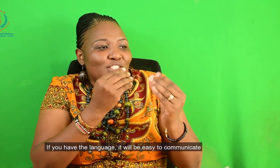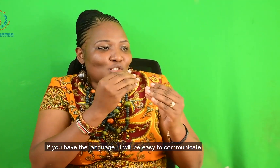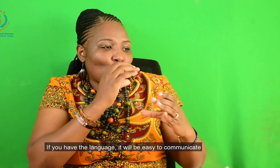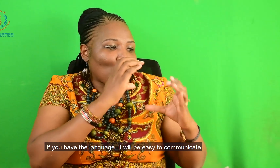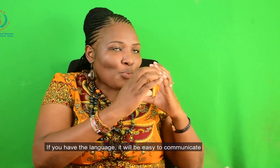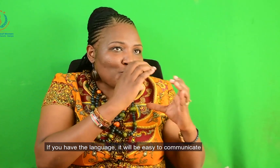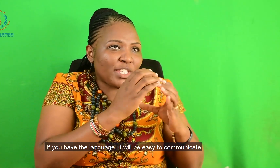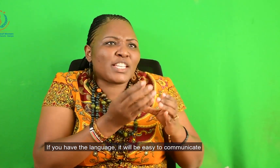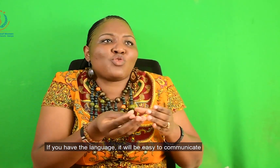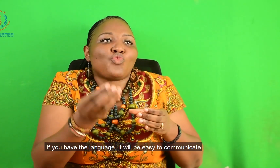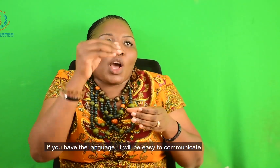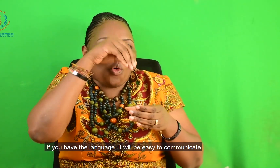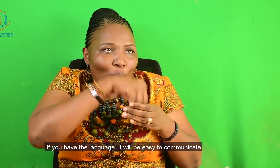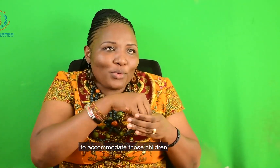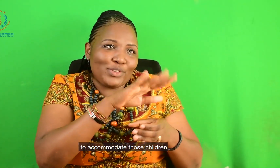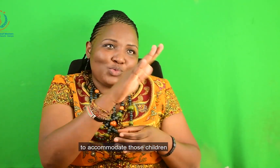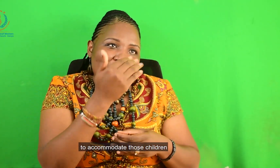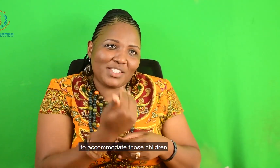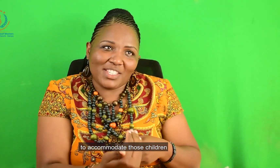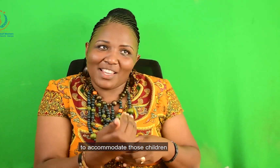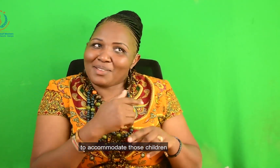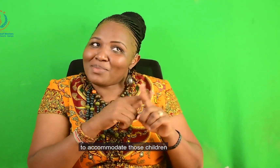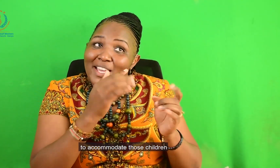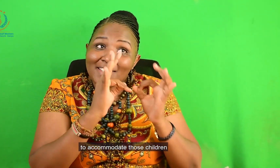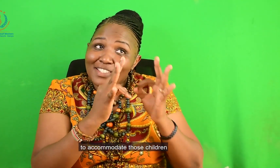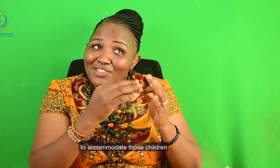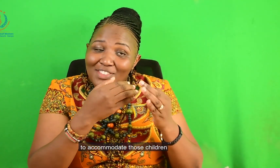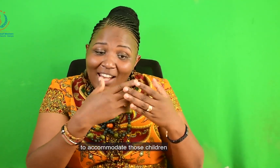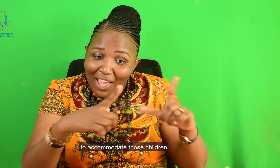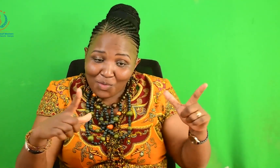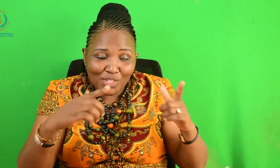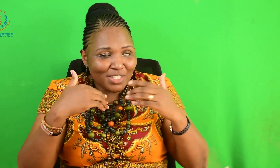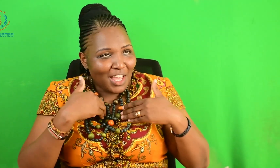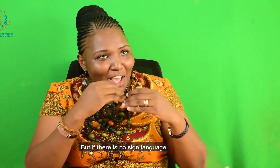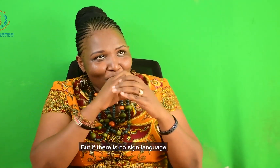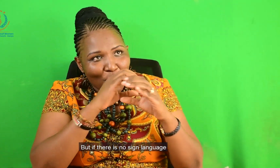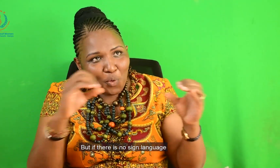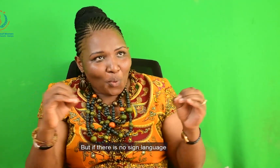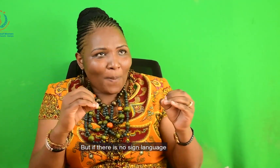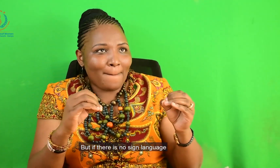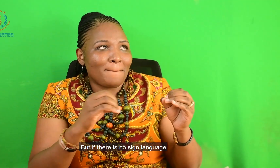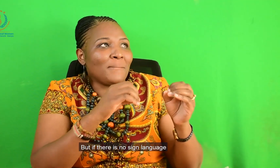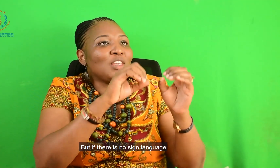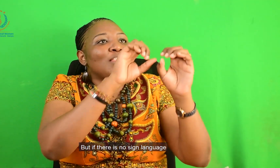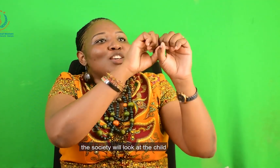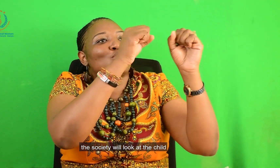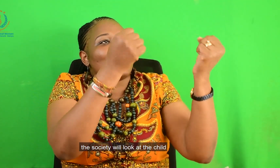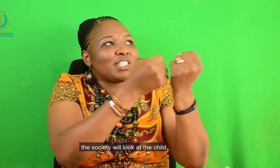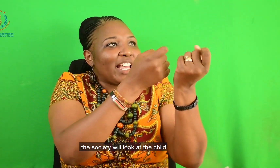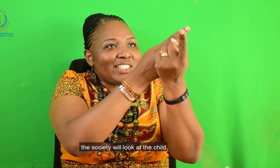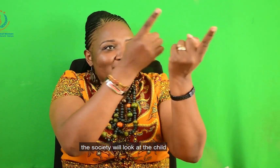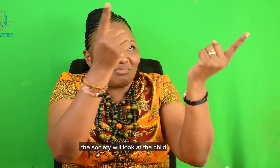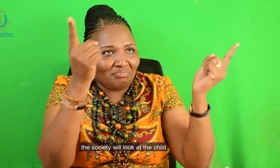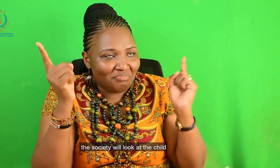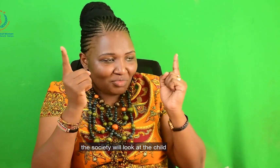it will be easy to communicate to accommodate these children. But if there is no sign language, the society will look at the